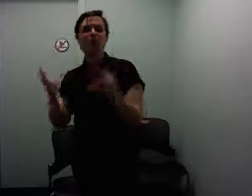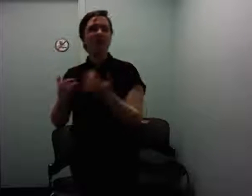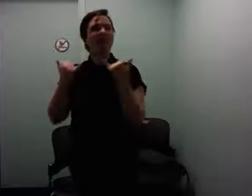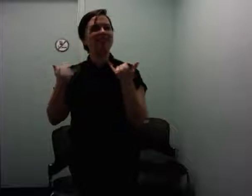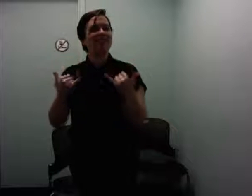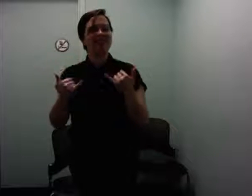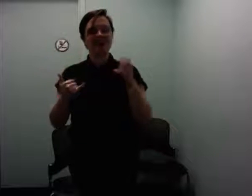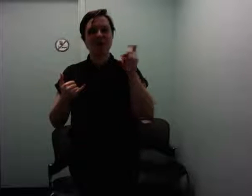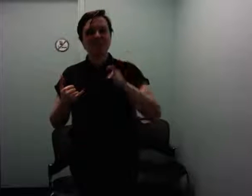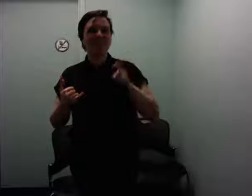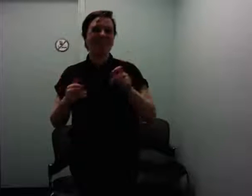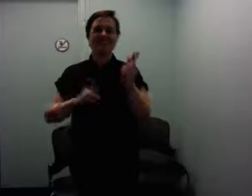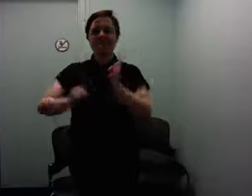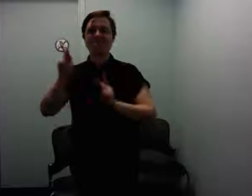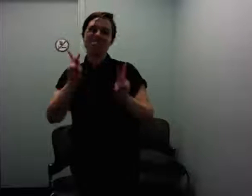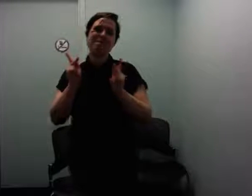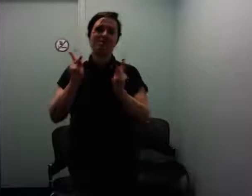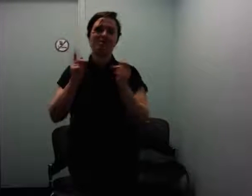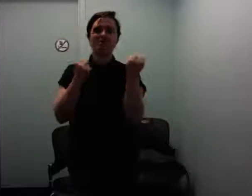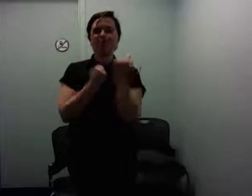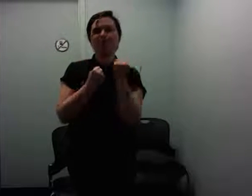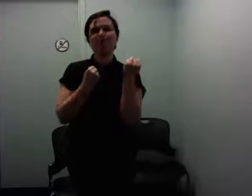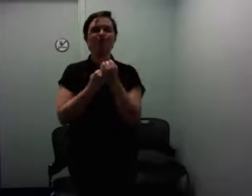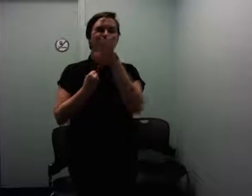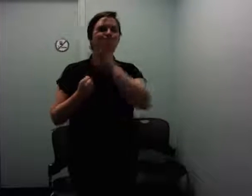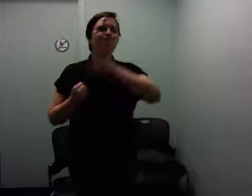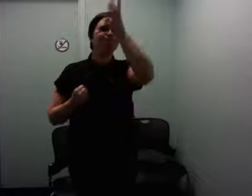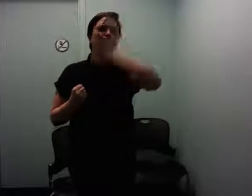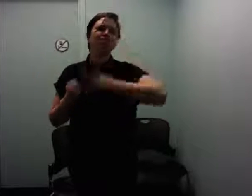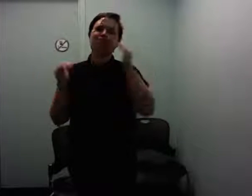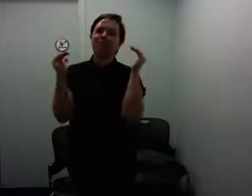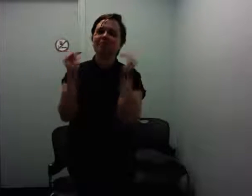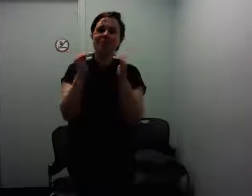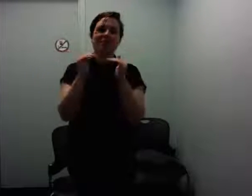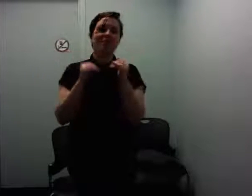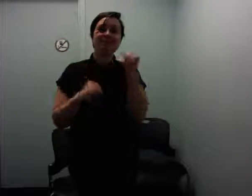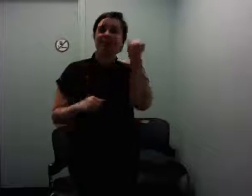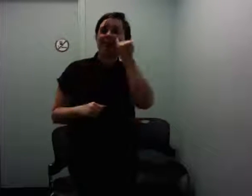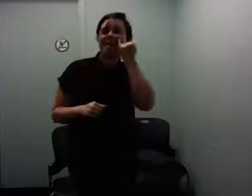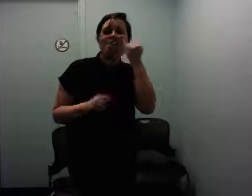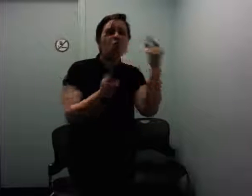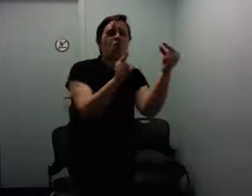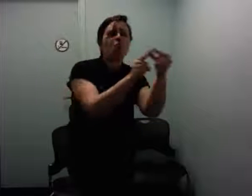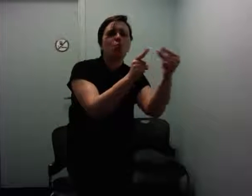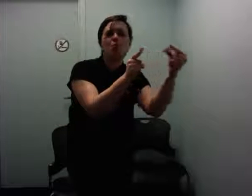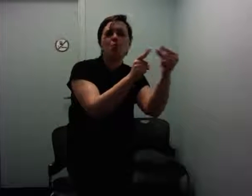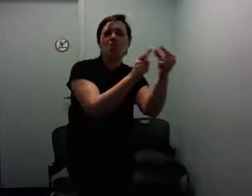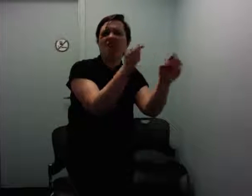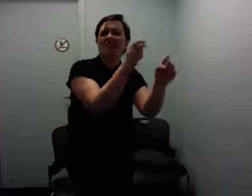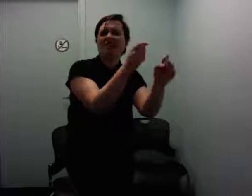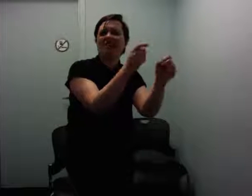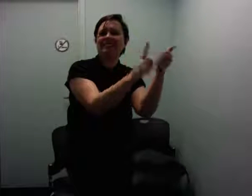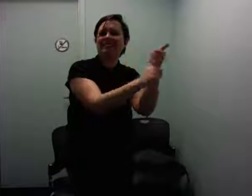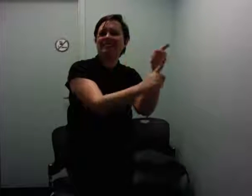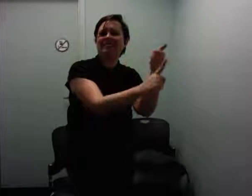those. And if you still hate the word, it is not the word that is